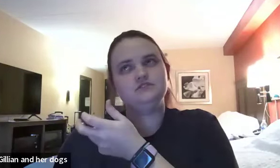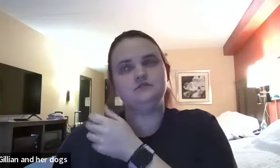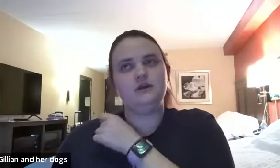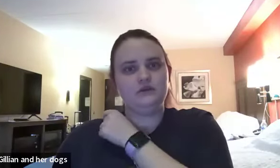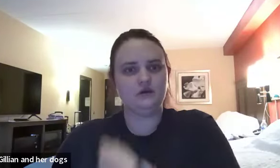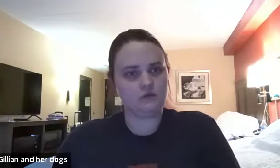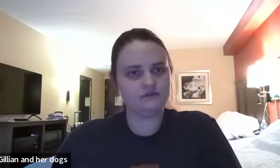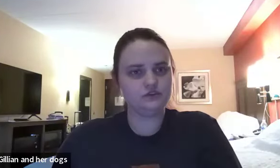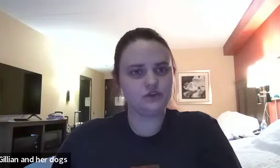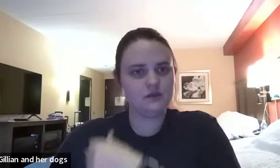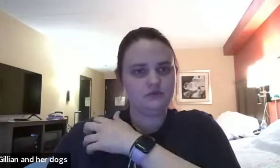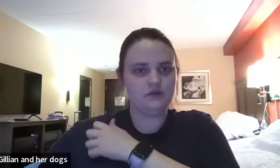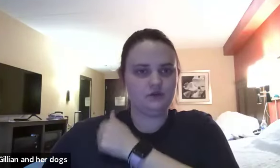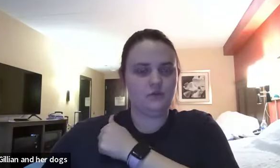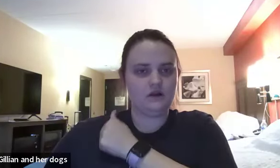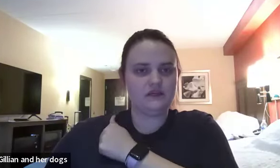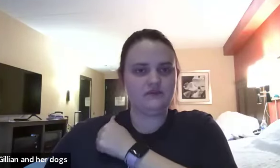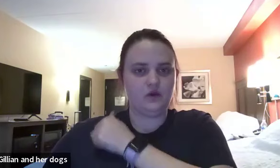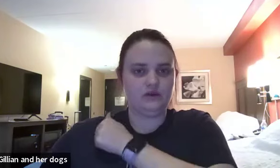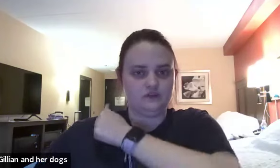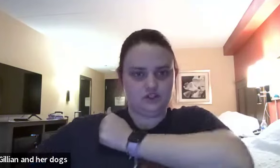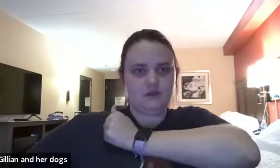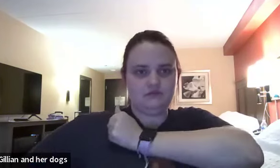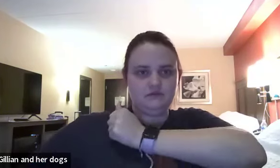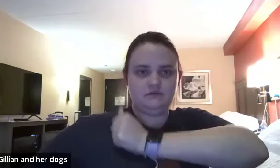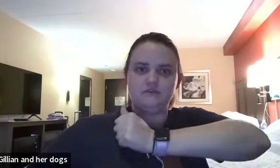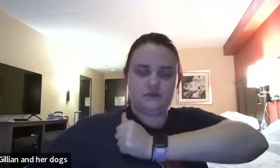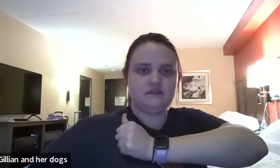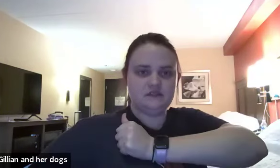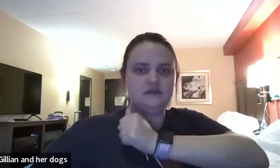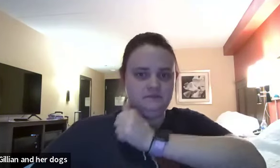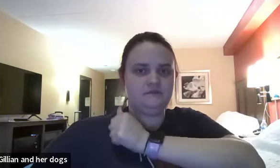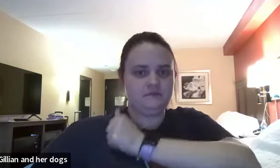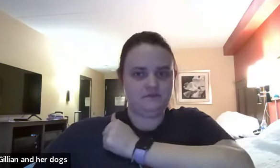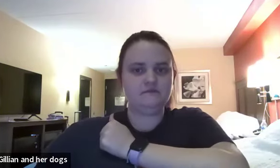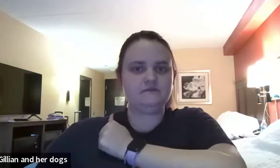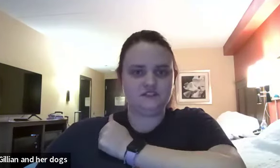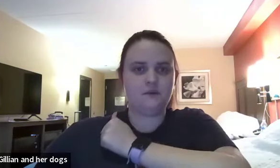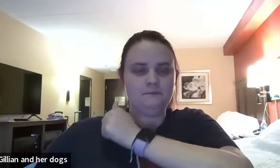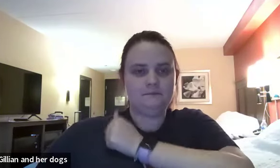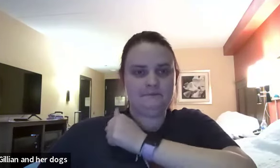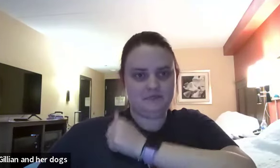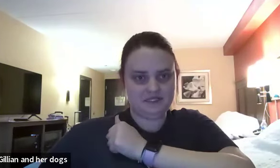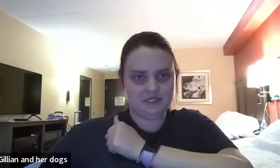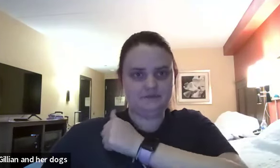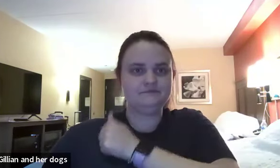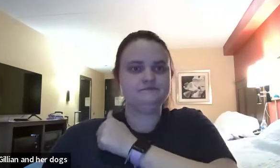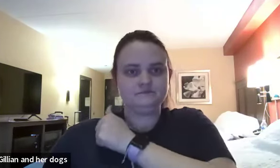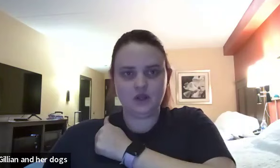visual will be holding a rifle strap when you're walking and like holding the strap for the military. So military,